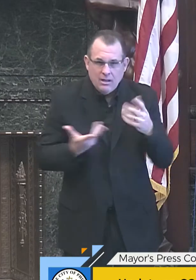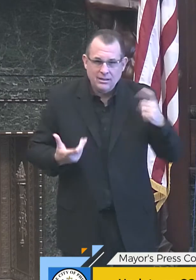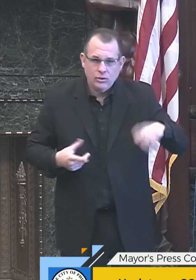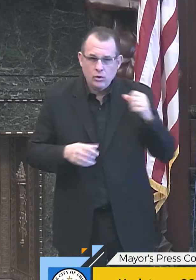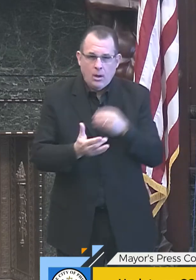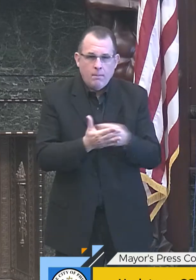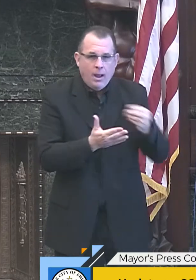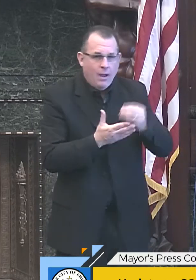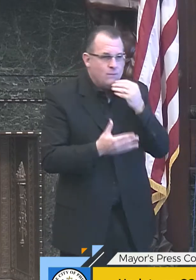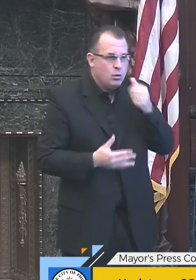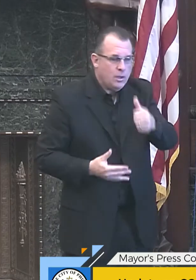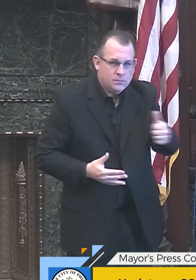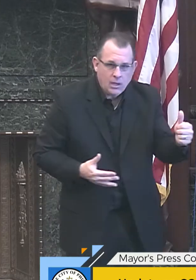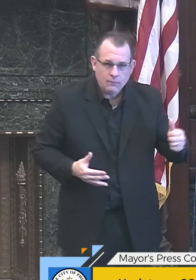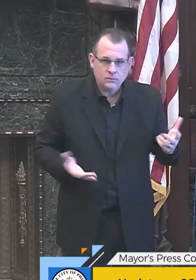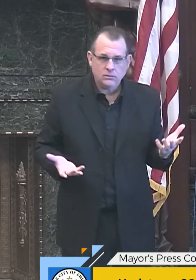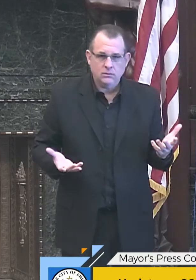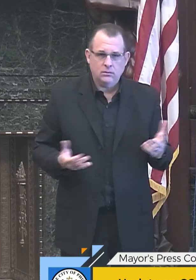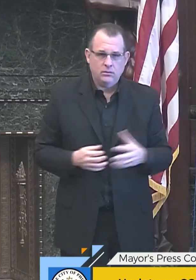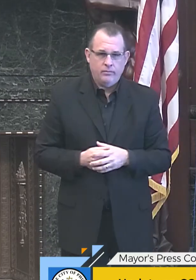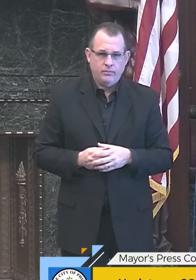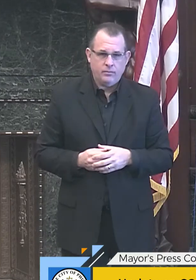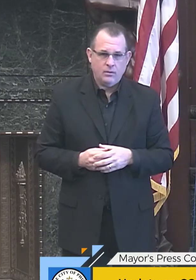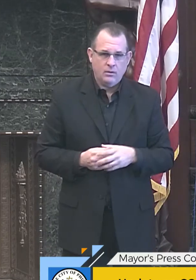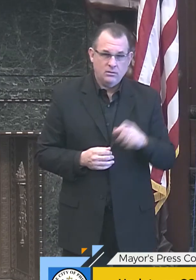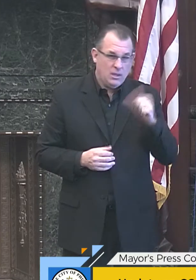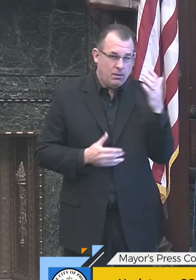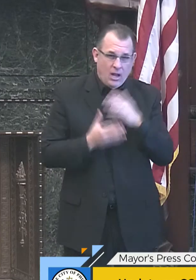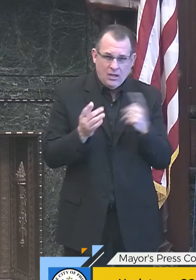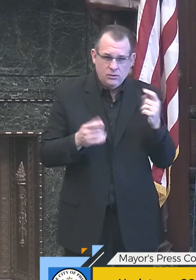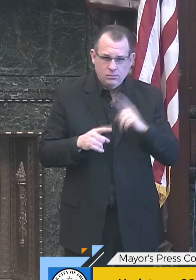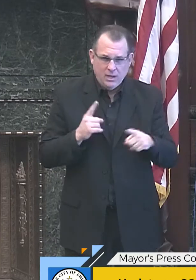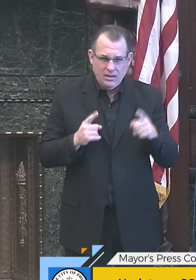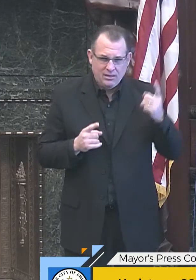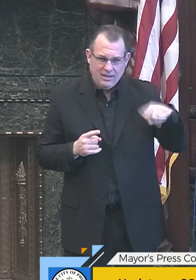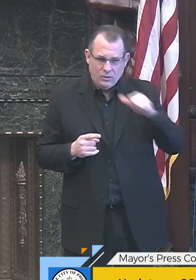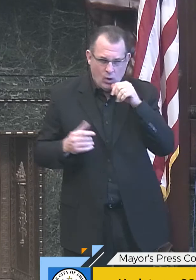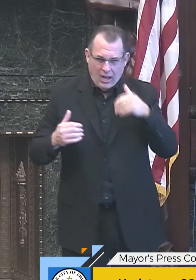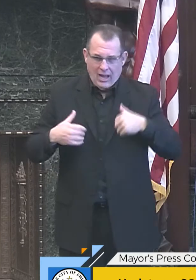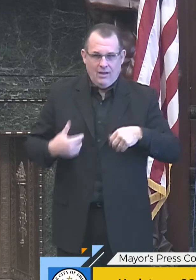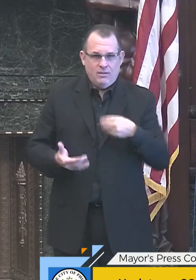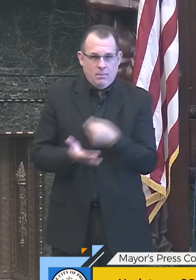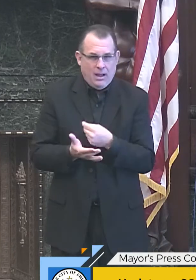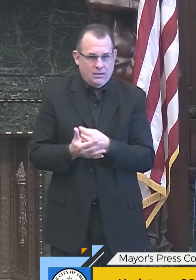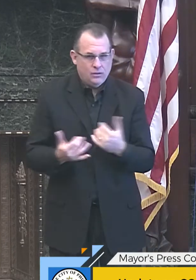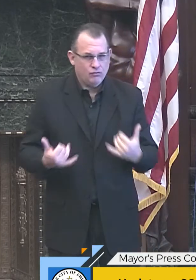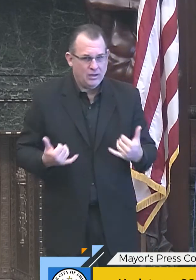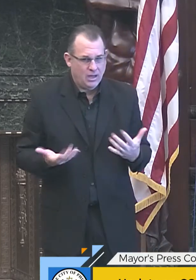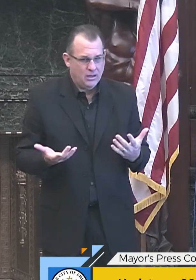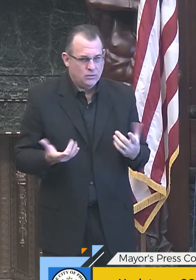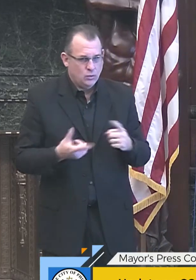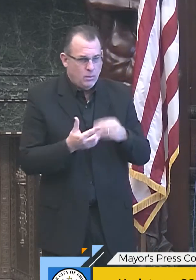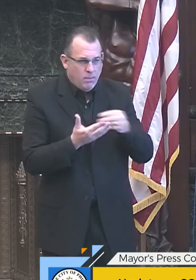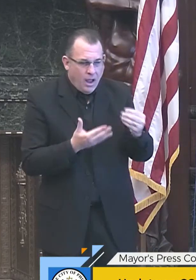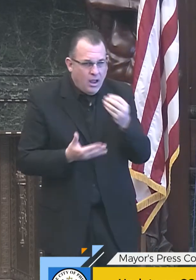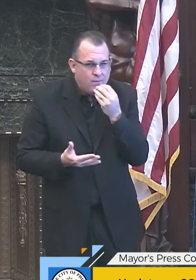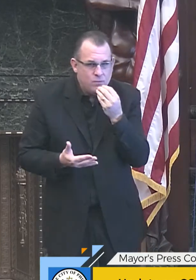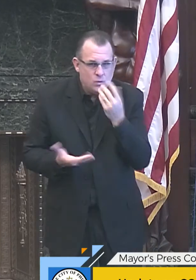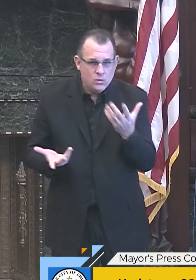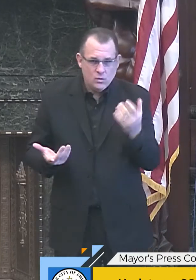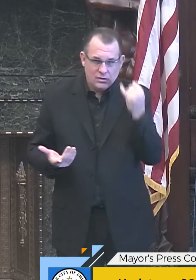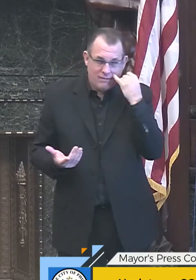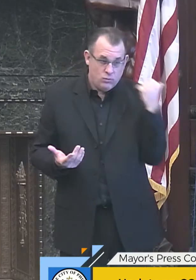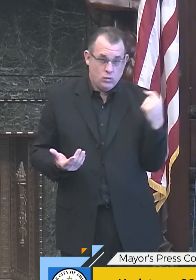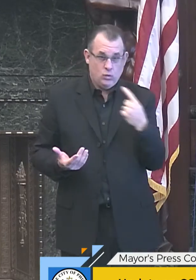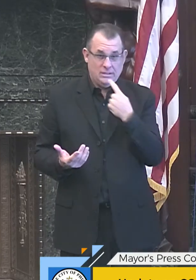food or otherwise something else, but they don't have the money right now to buy food, and if there are shortages of food in